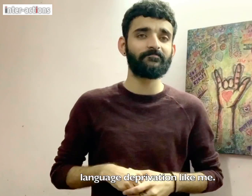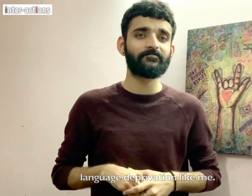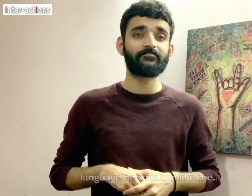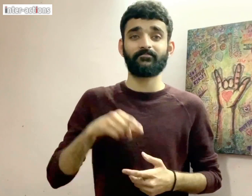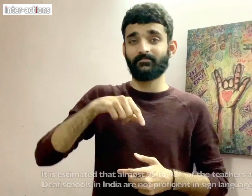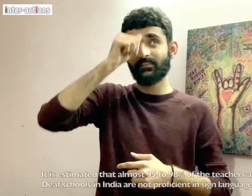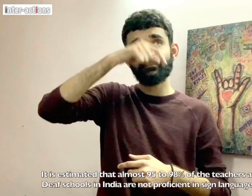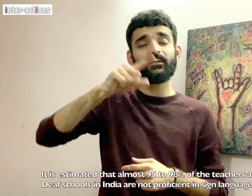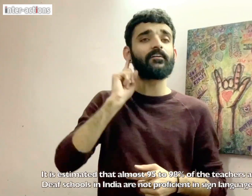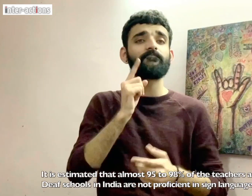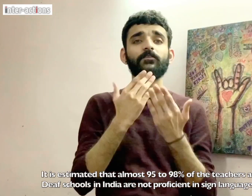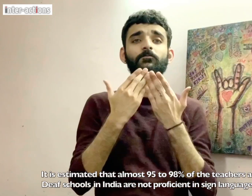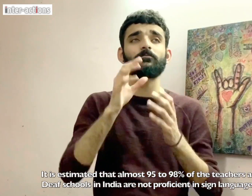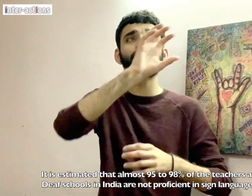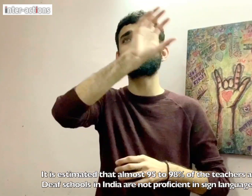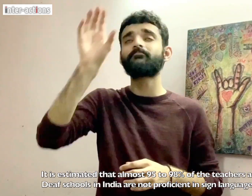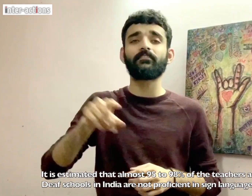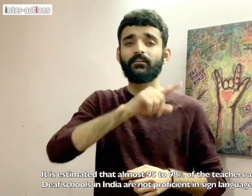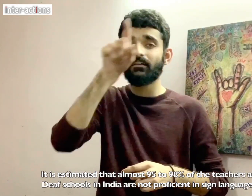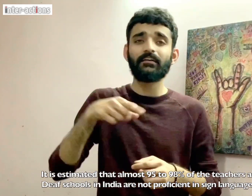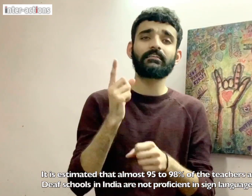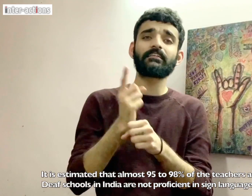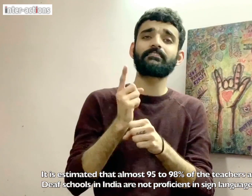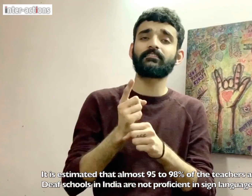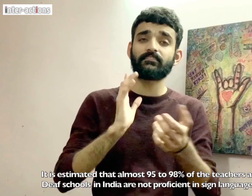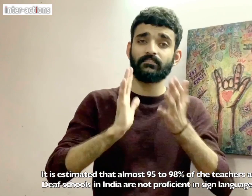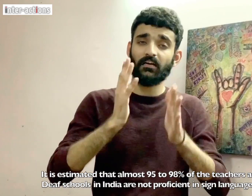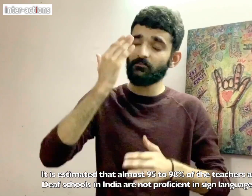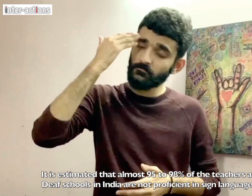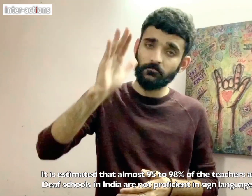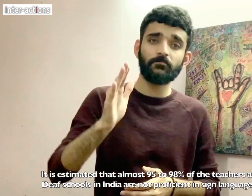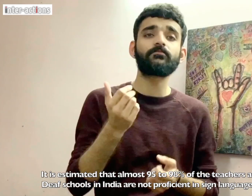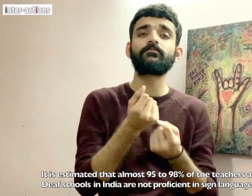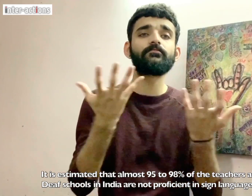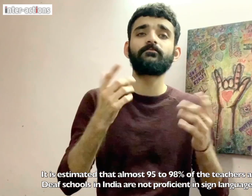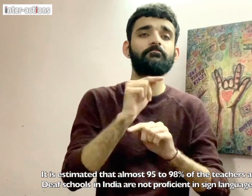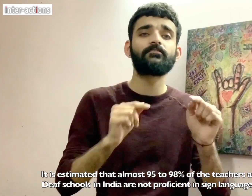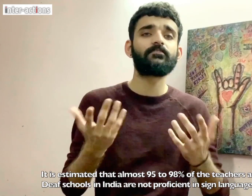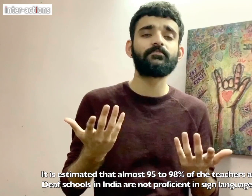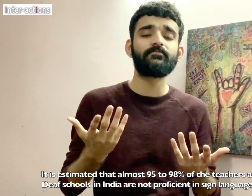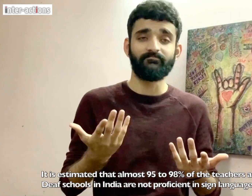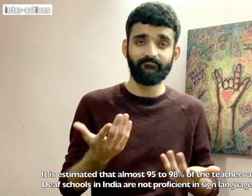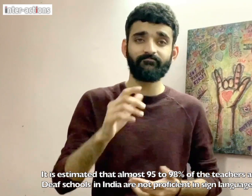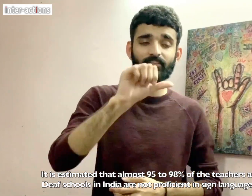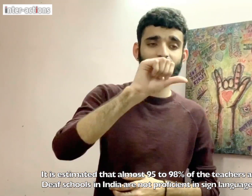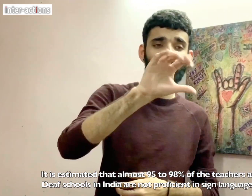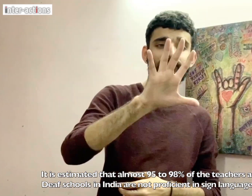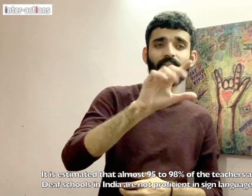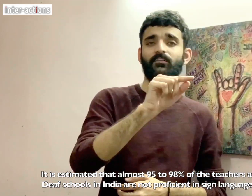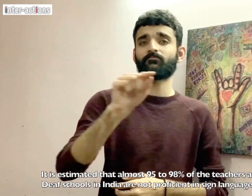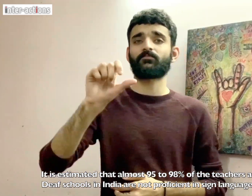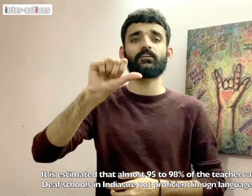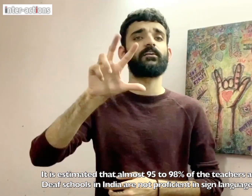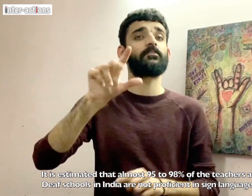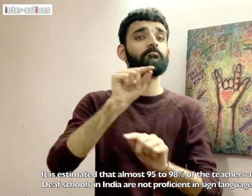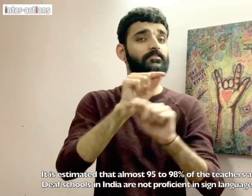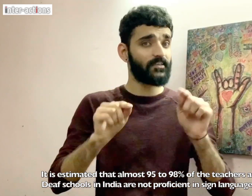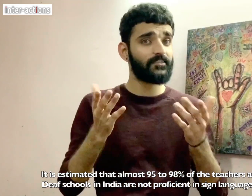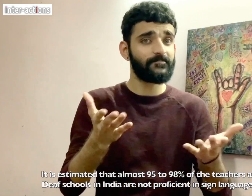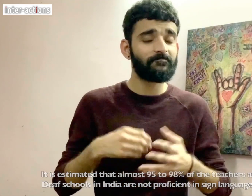me. It is estimated that almost 95 to 98% of teachers at deaf schools in India are not proficient in sign